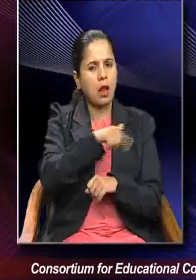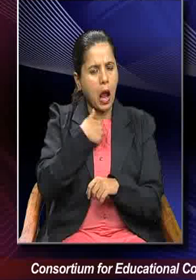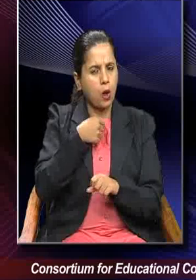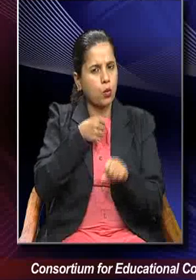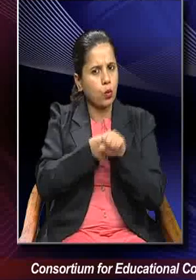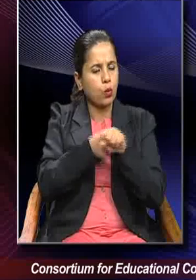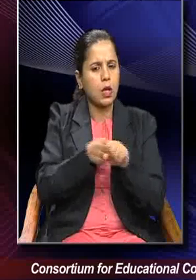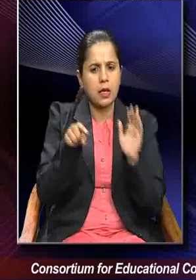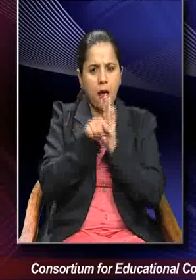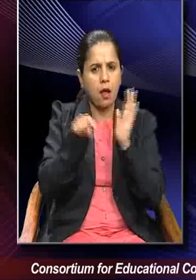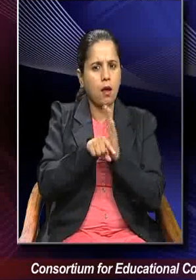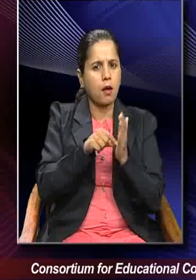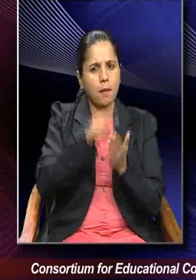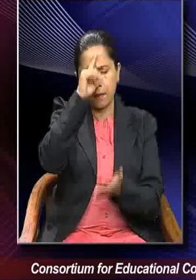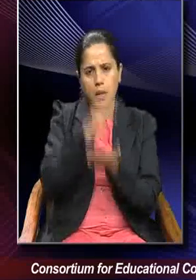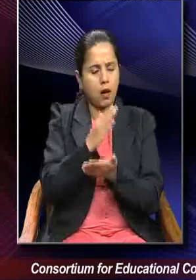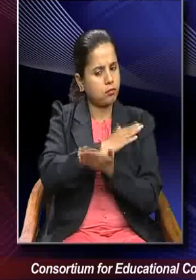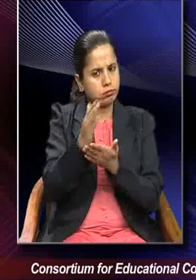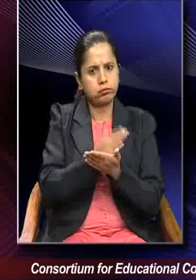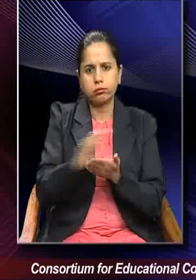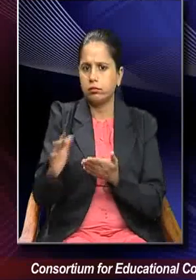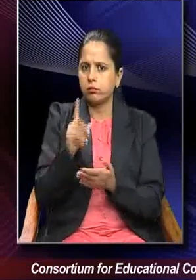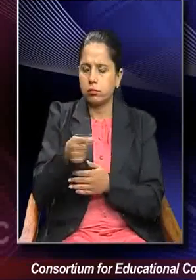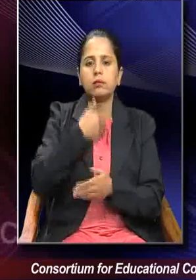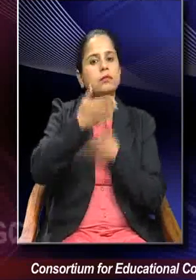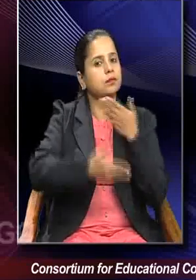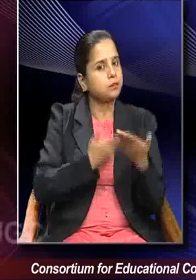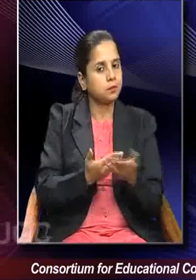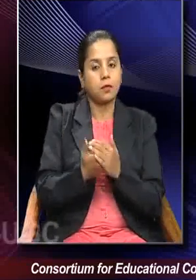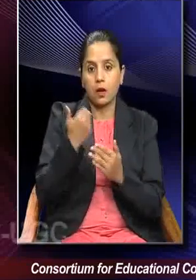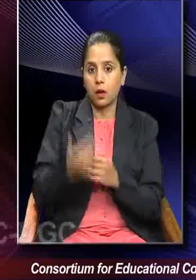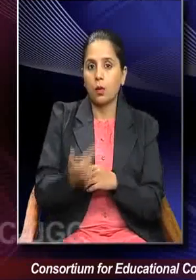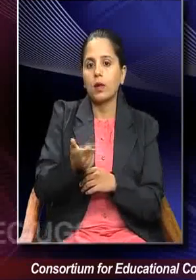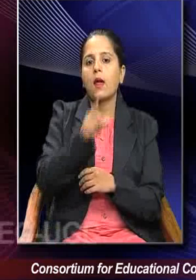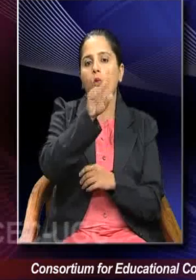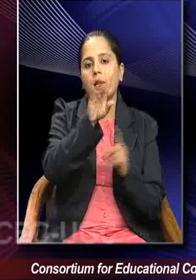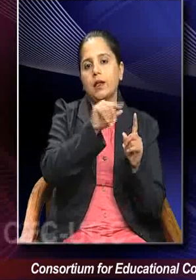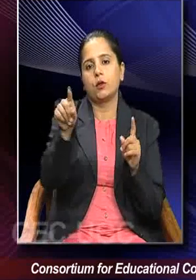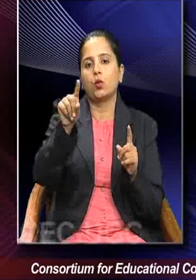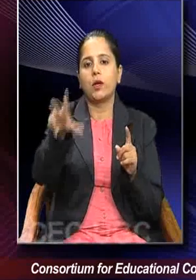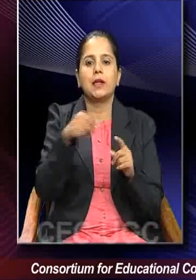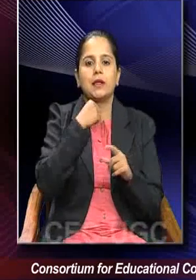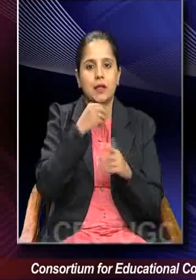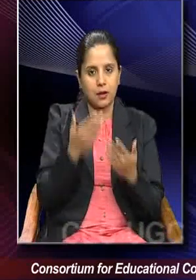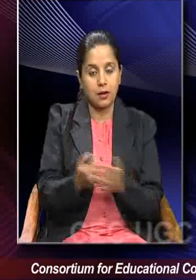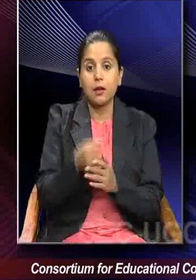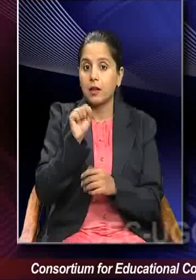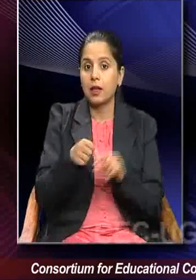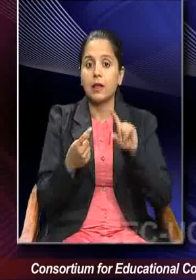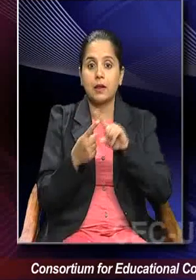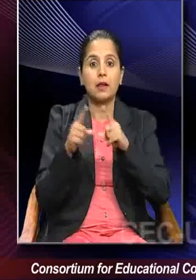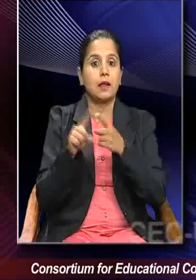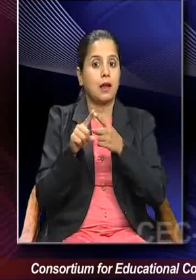the negative beliefs. Now we talk about teenagers. Yes, we are talking